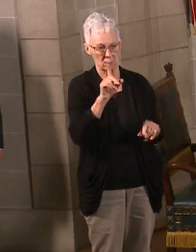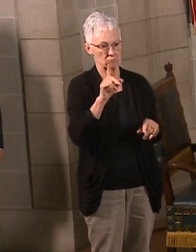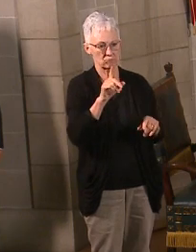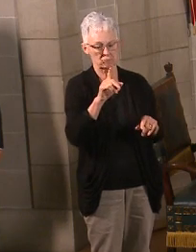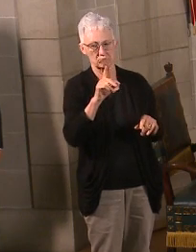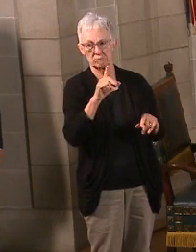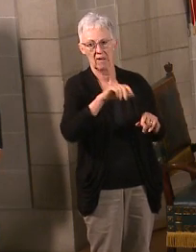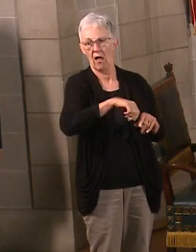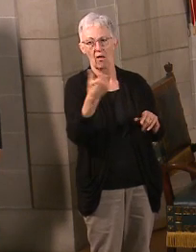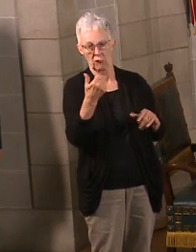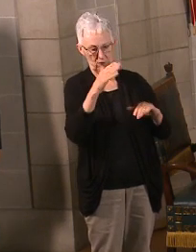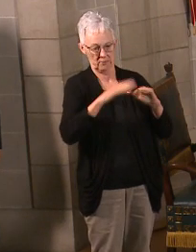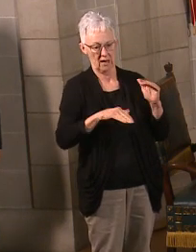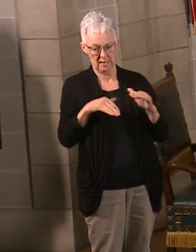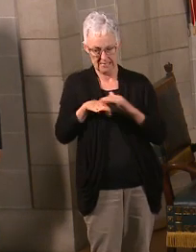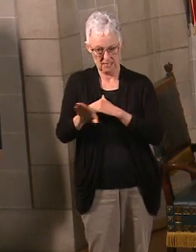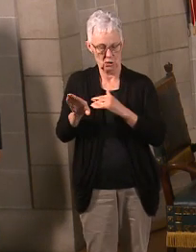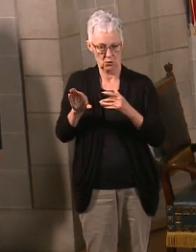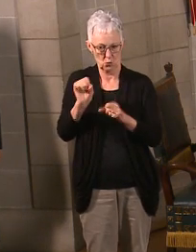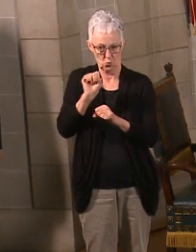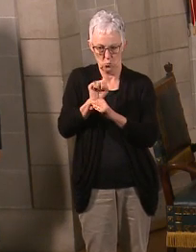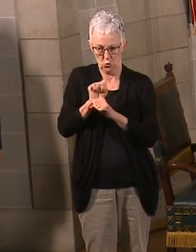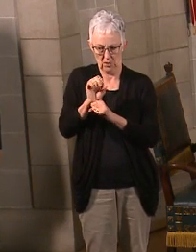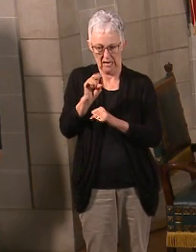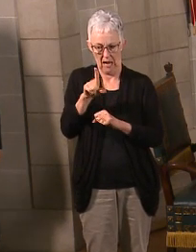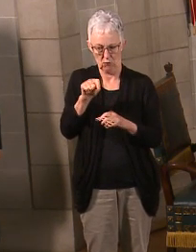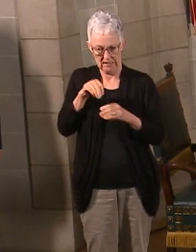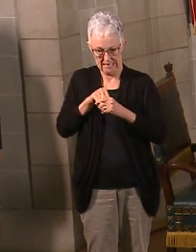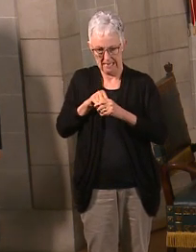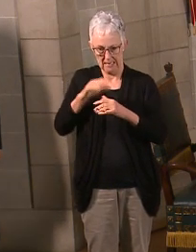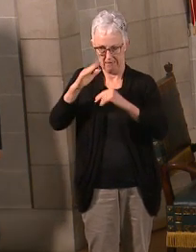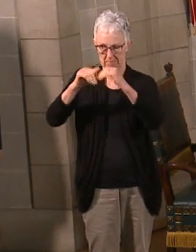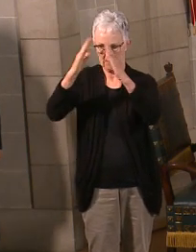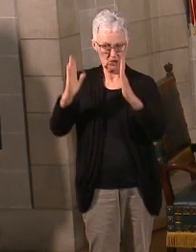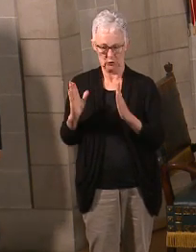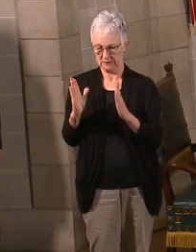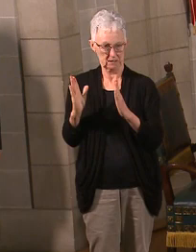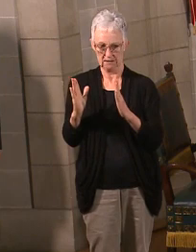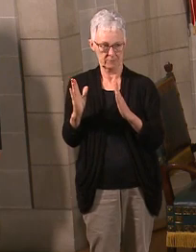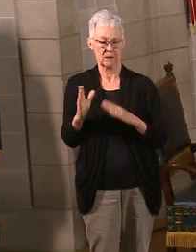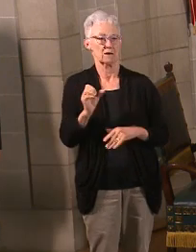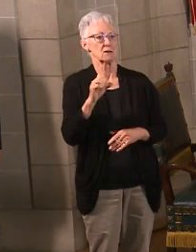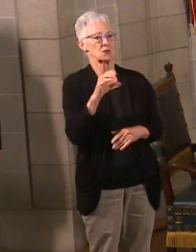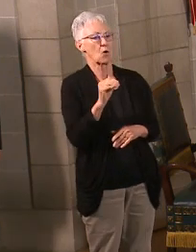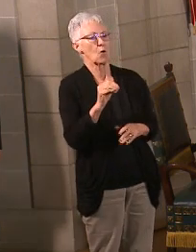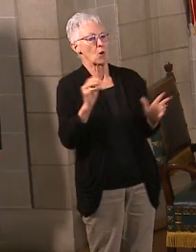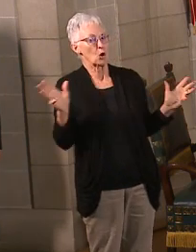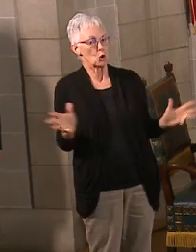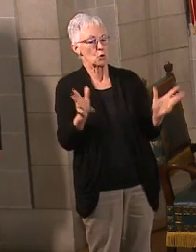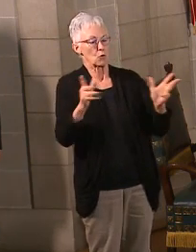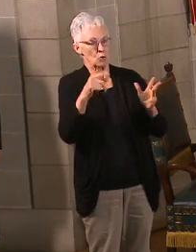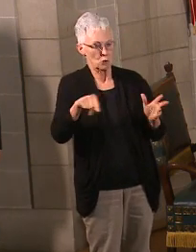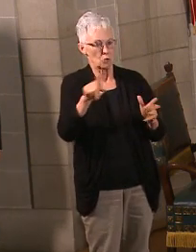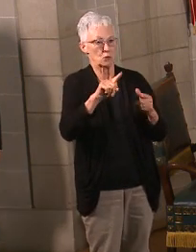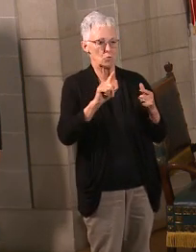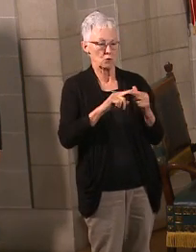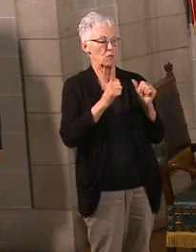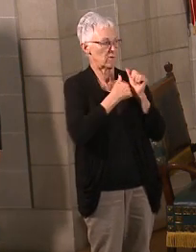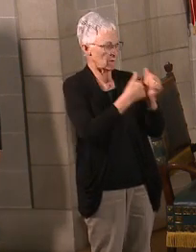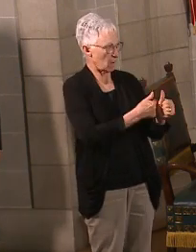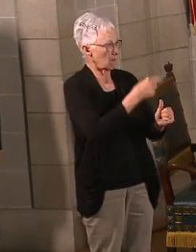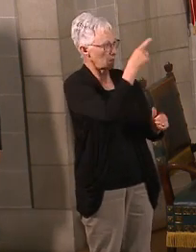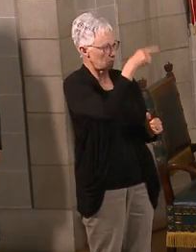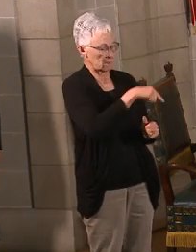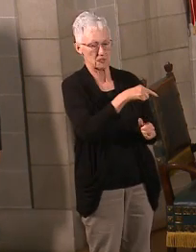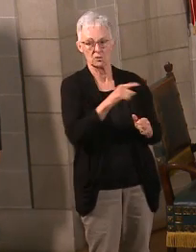days to be able to stay home and stay healthy. So we want to continue to remind folks about that, and you will continue to hear about that throughout